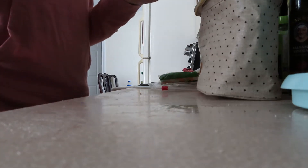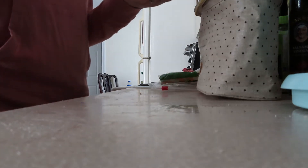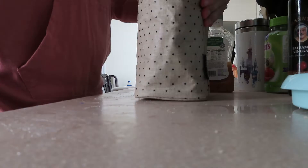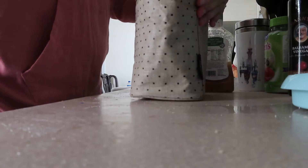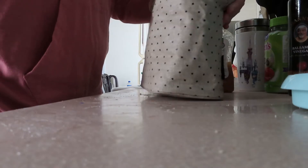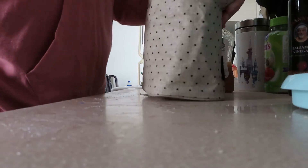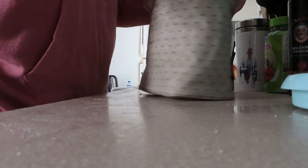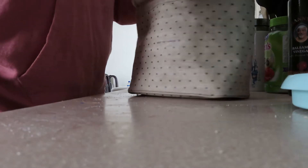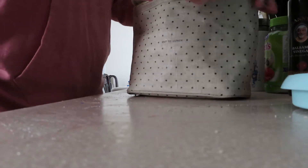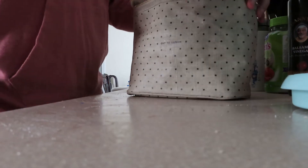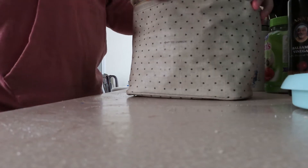Thank